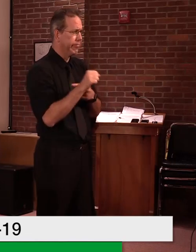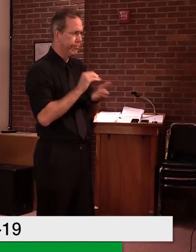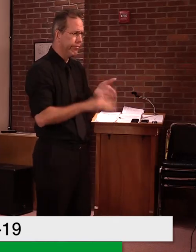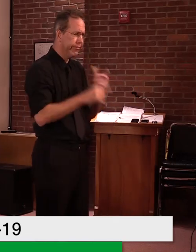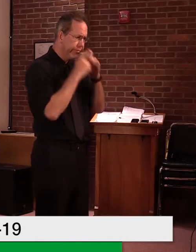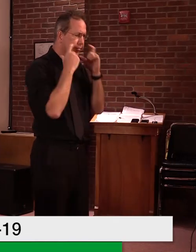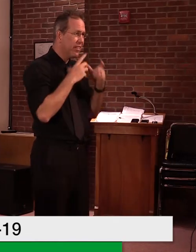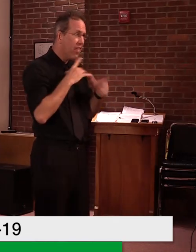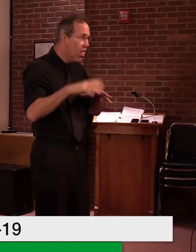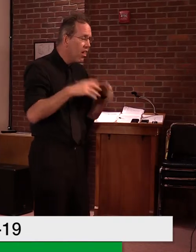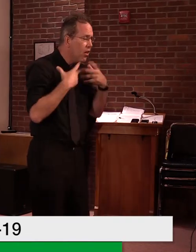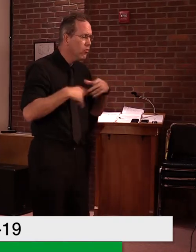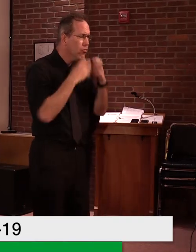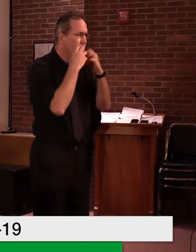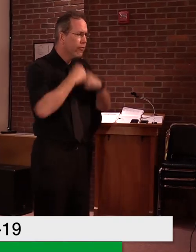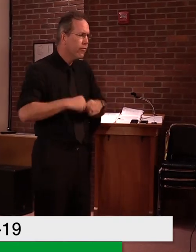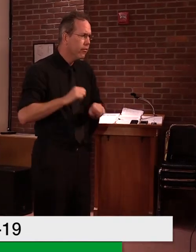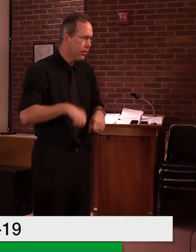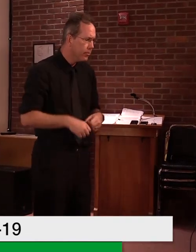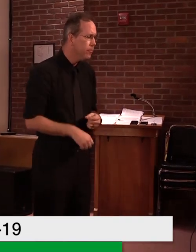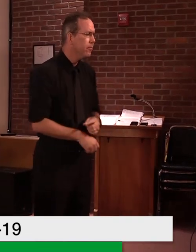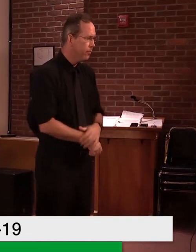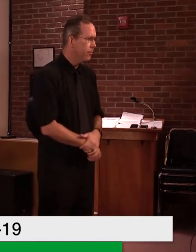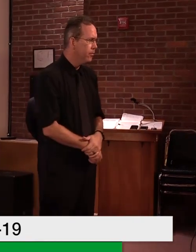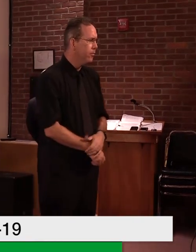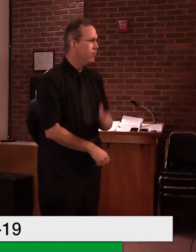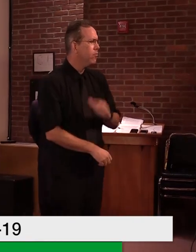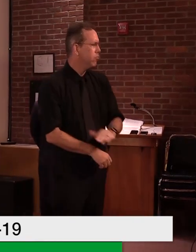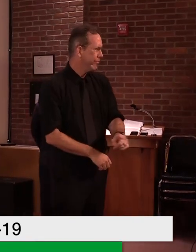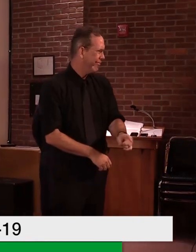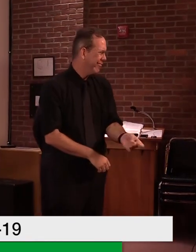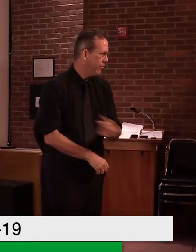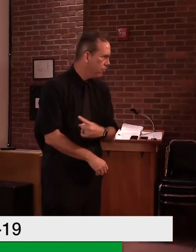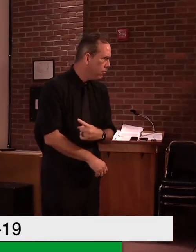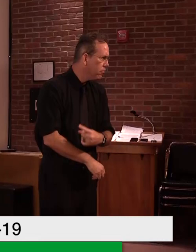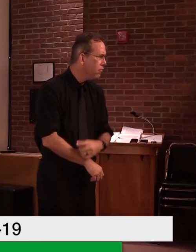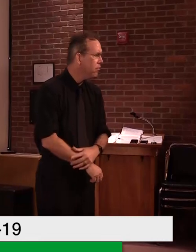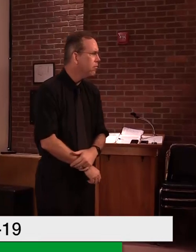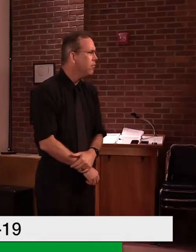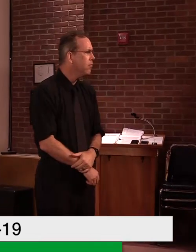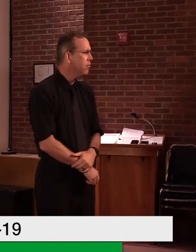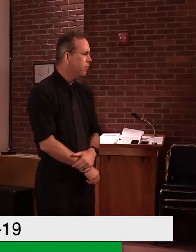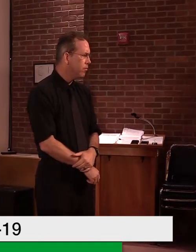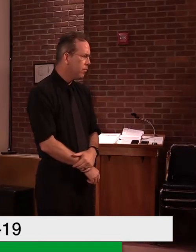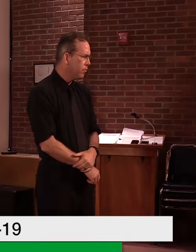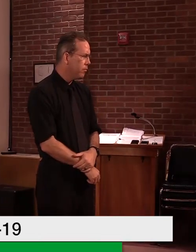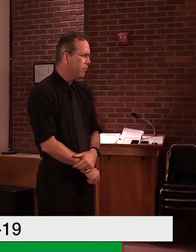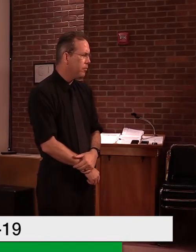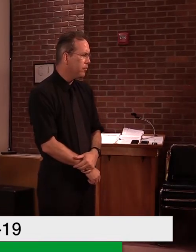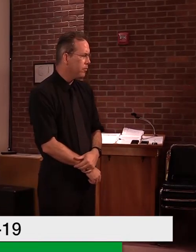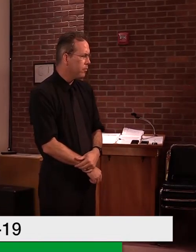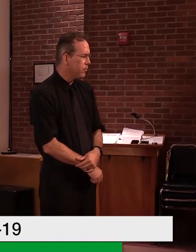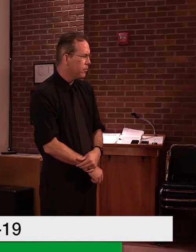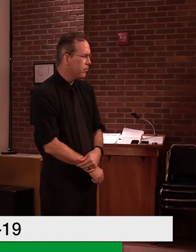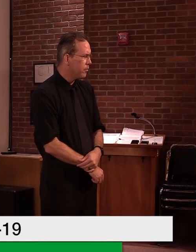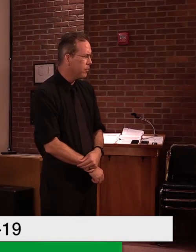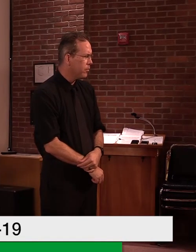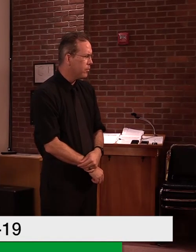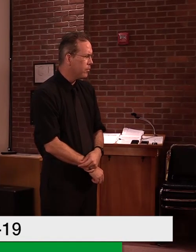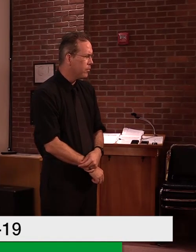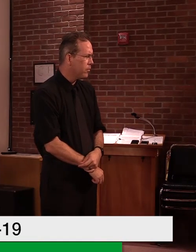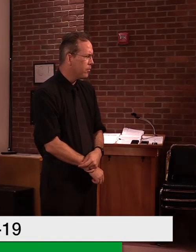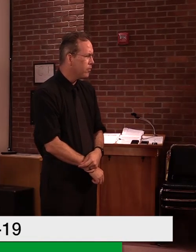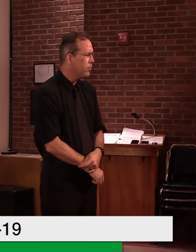Vermont, the antigen test at Manchester Medical Center, and wanted to know if you could sort of characterize